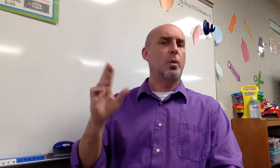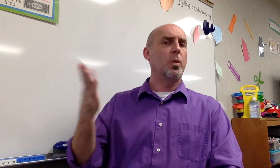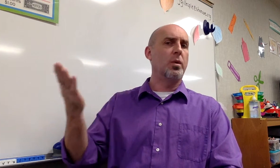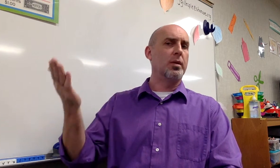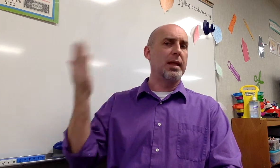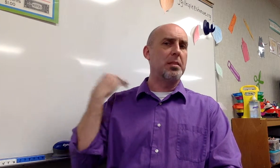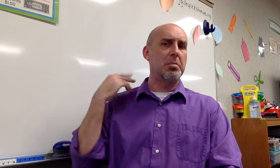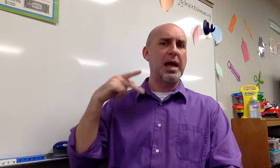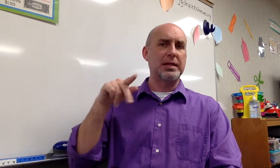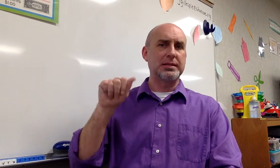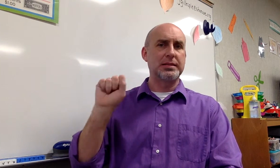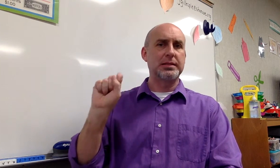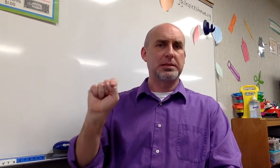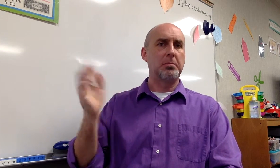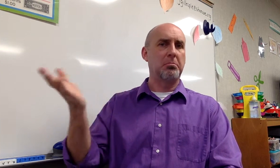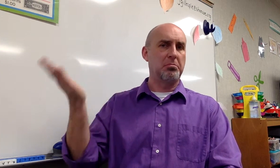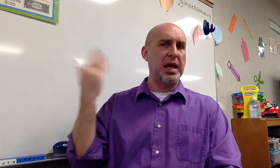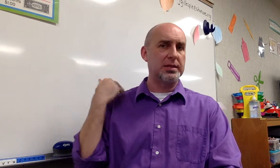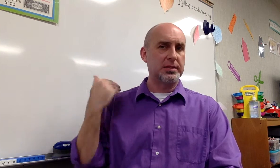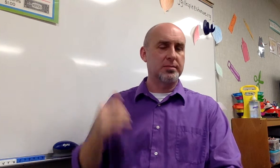or in the past.